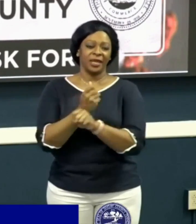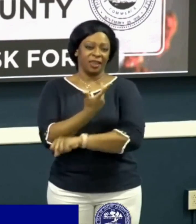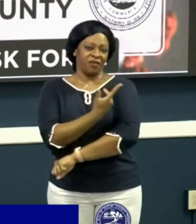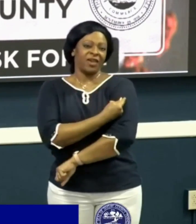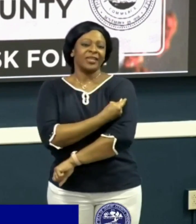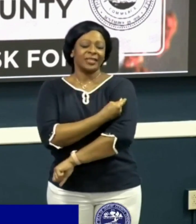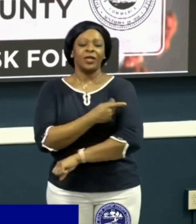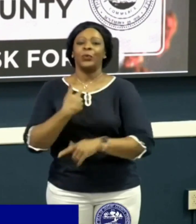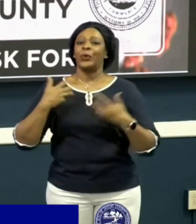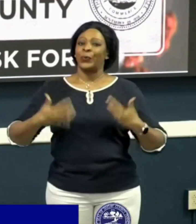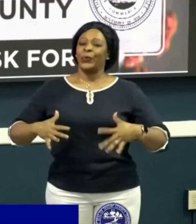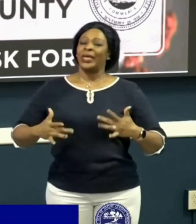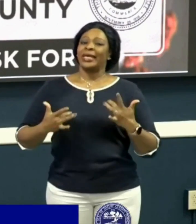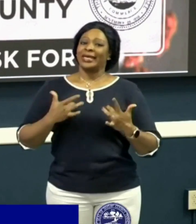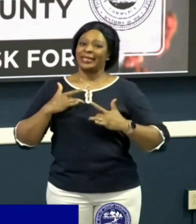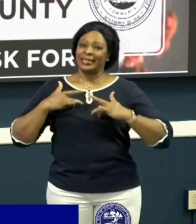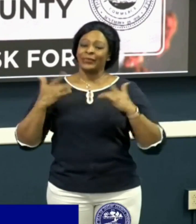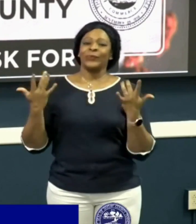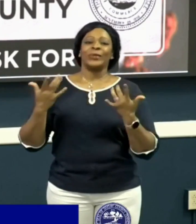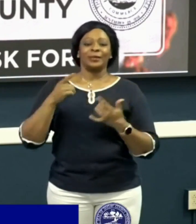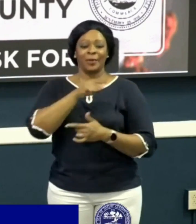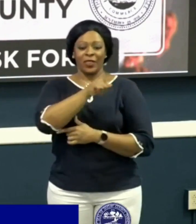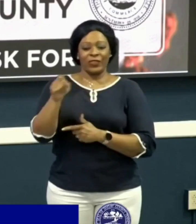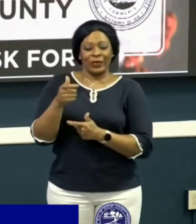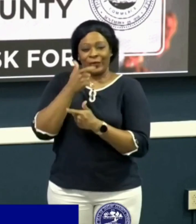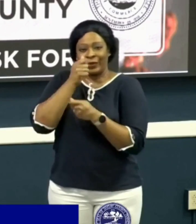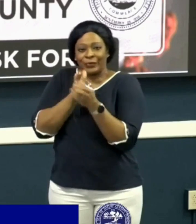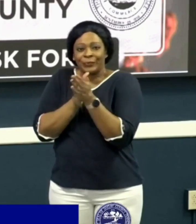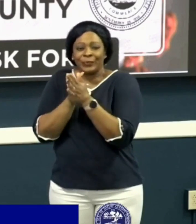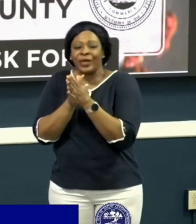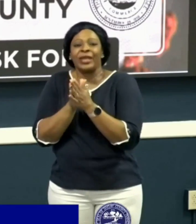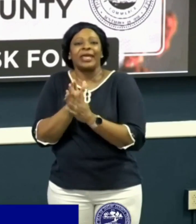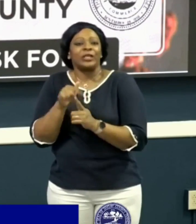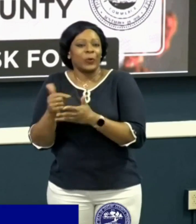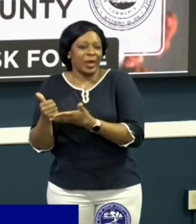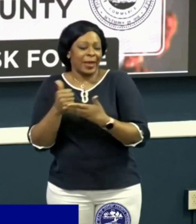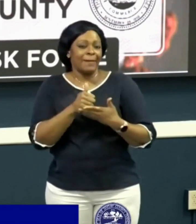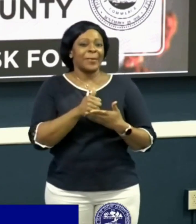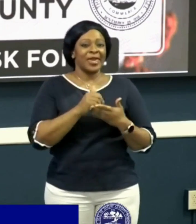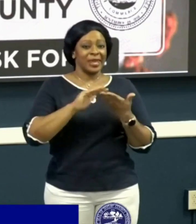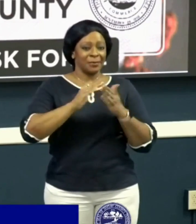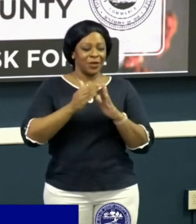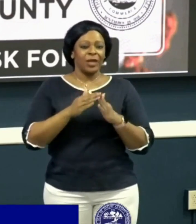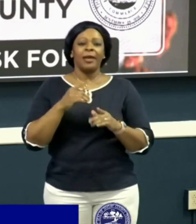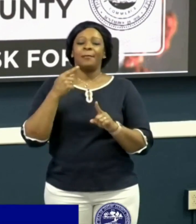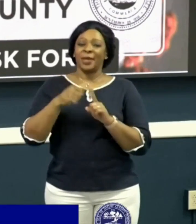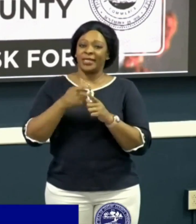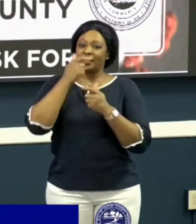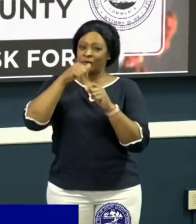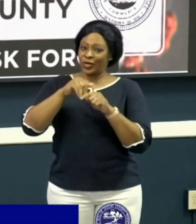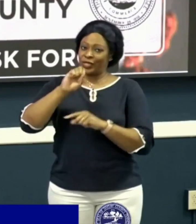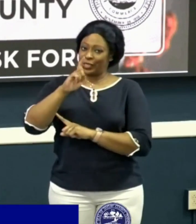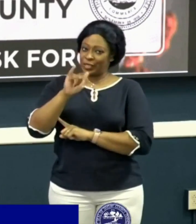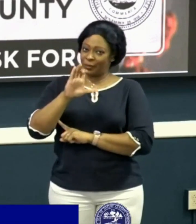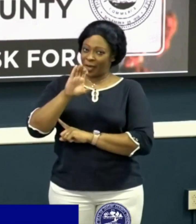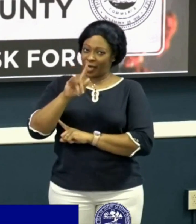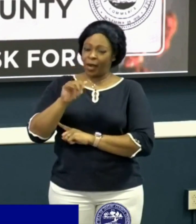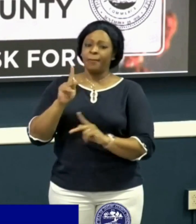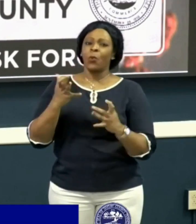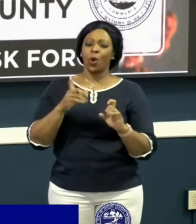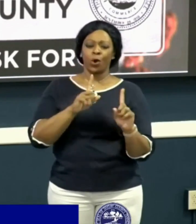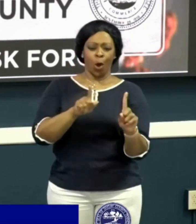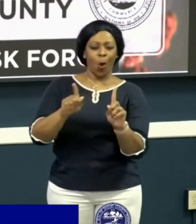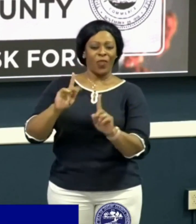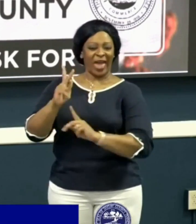super excited about the interest among these organizations and, frankly, the interest in Shelby County. I think a lot of people like to go to